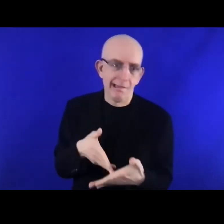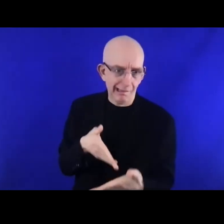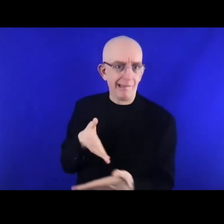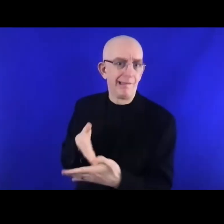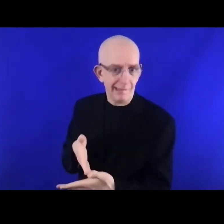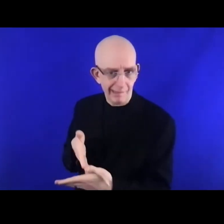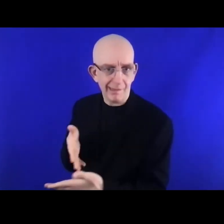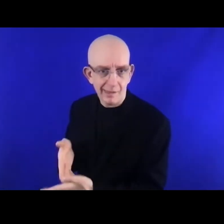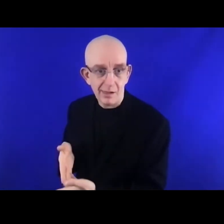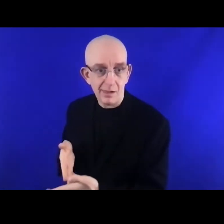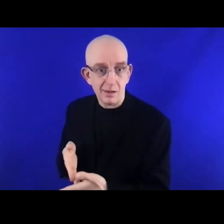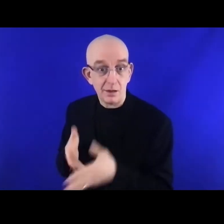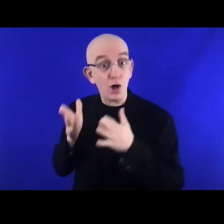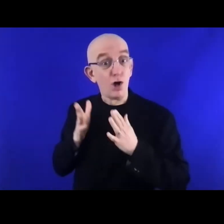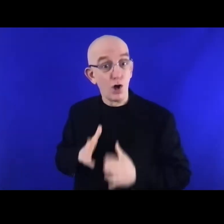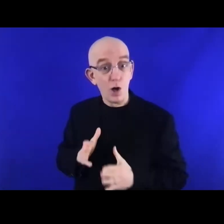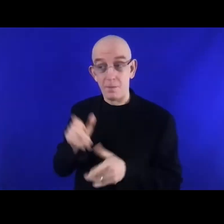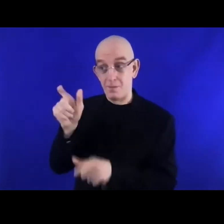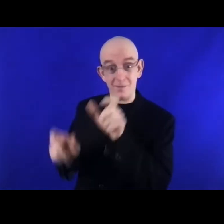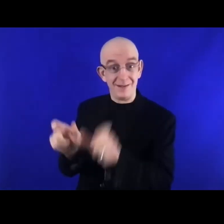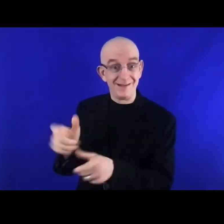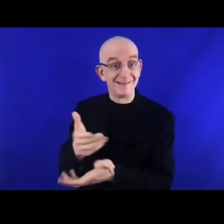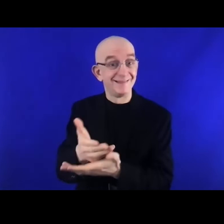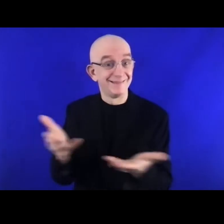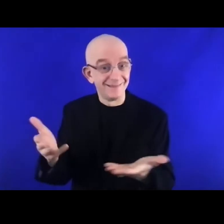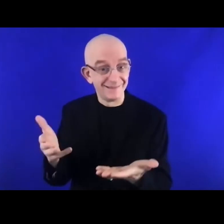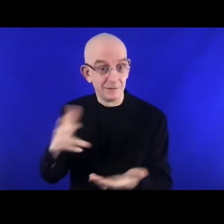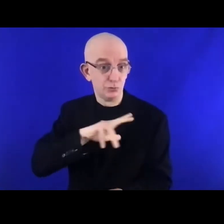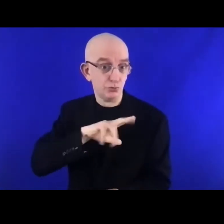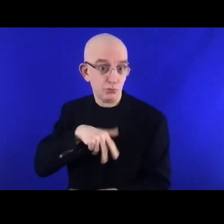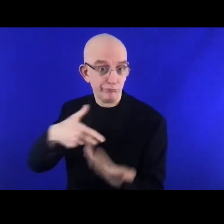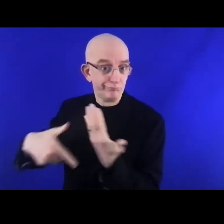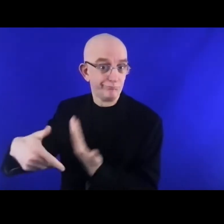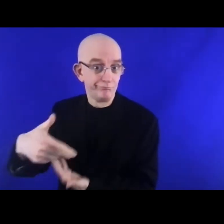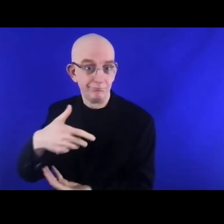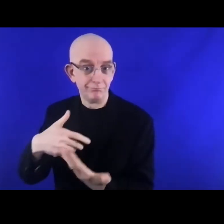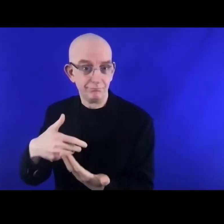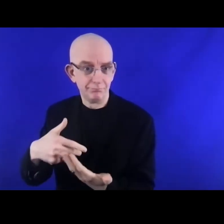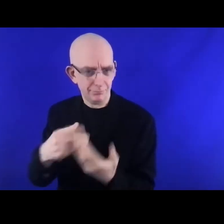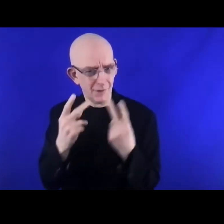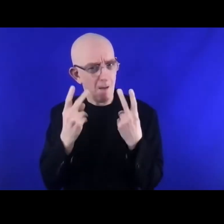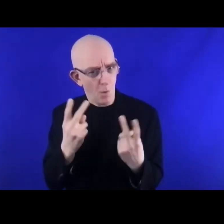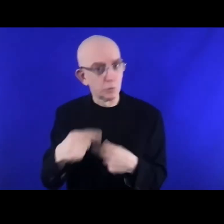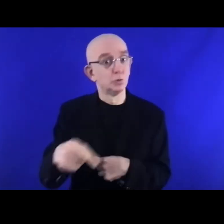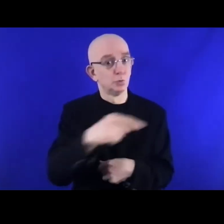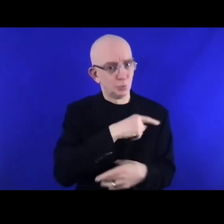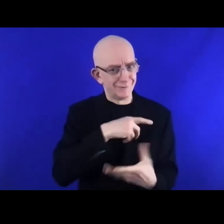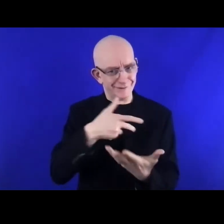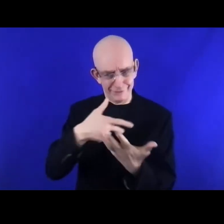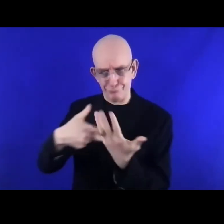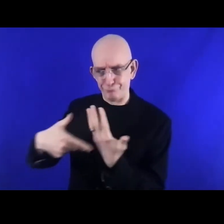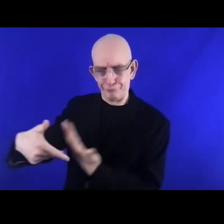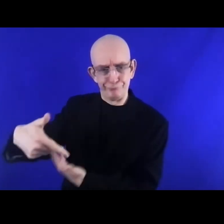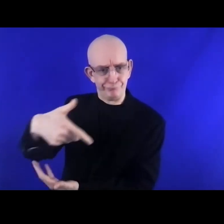We have productive and unproductive and non-productive days as everyone. And not having an